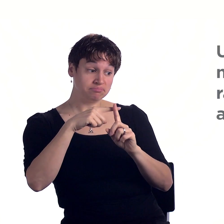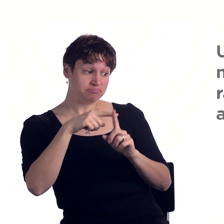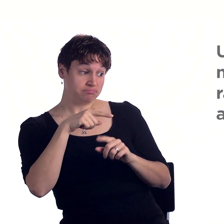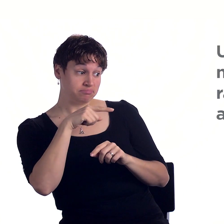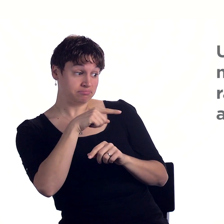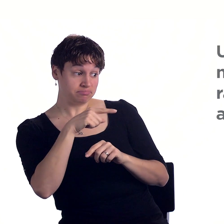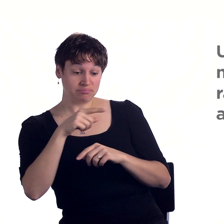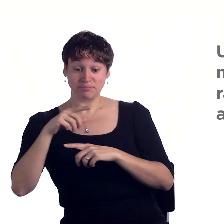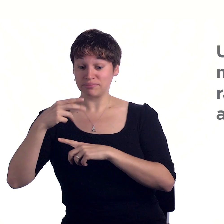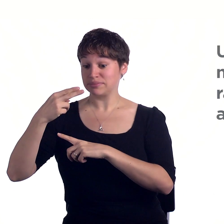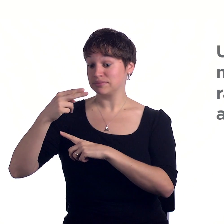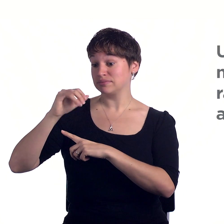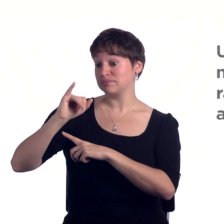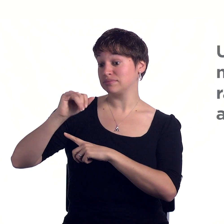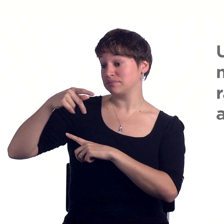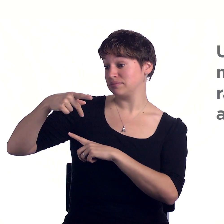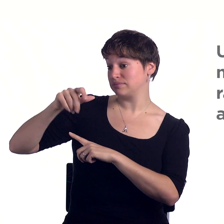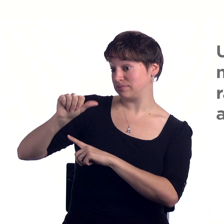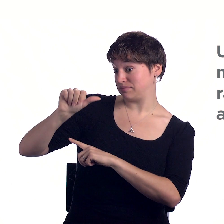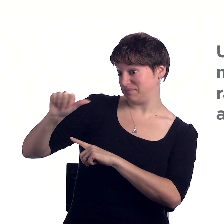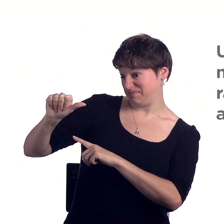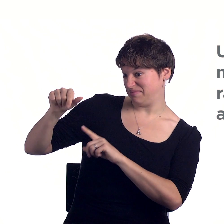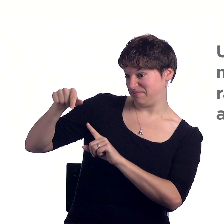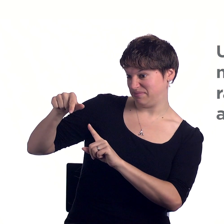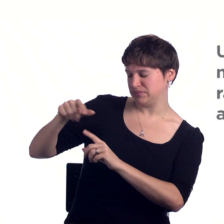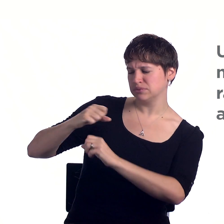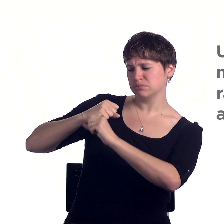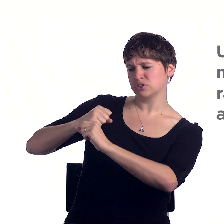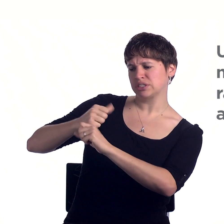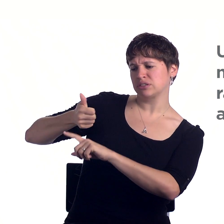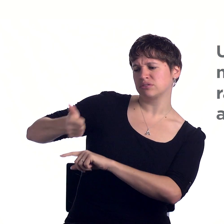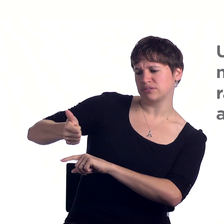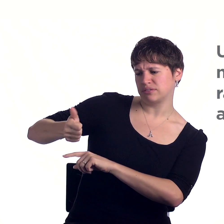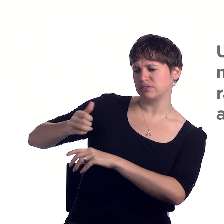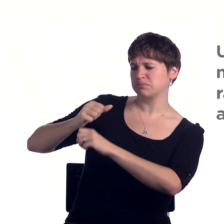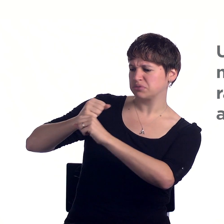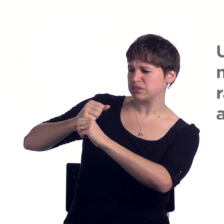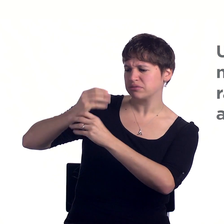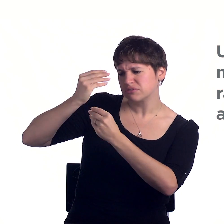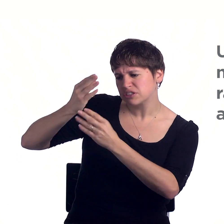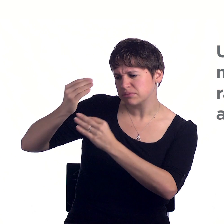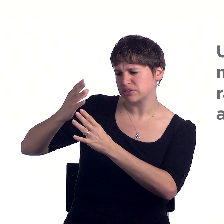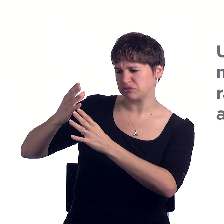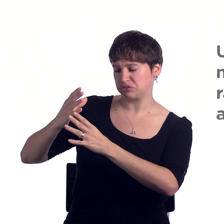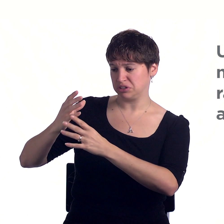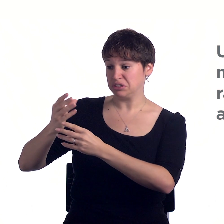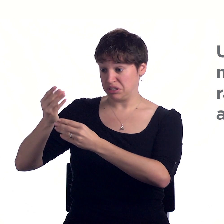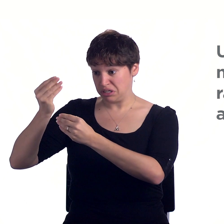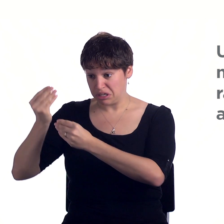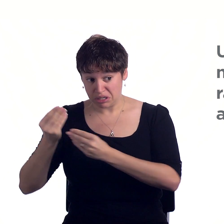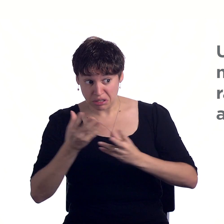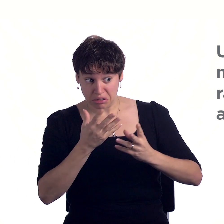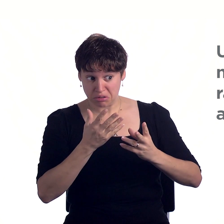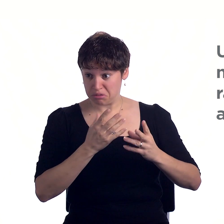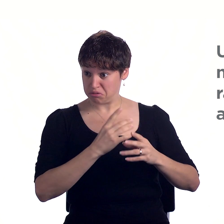Using your family member or a friend raises confidentiality and HIPAA concerns.